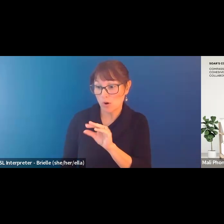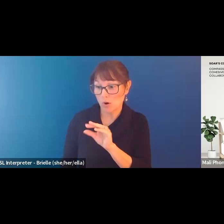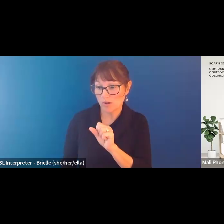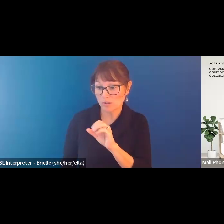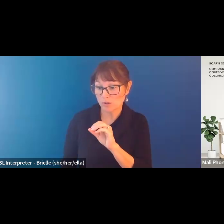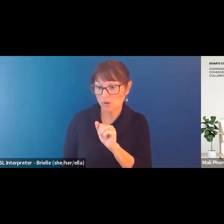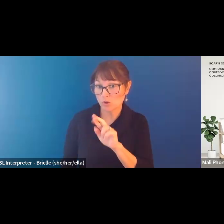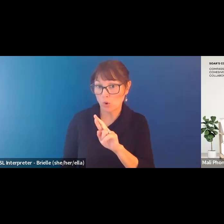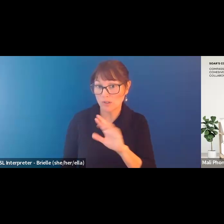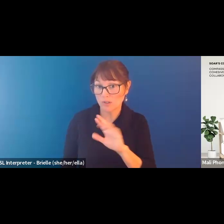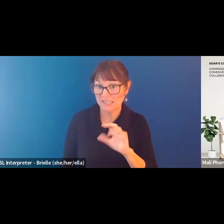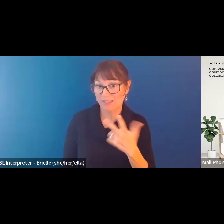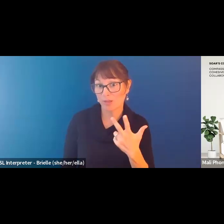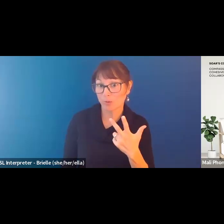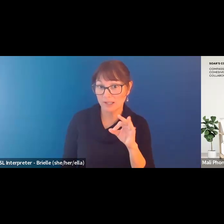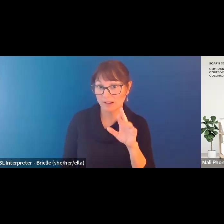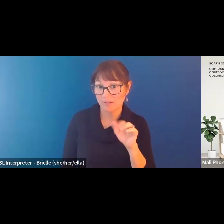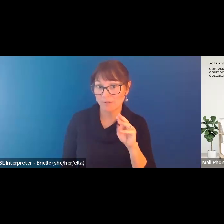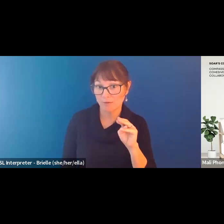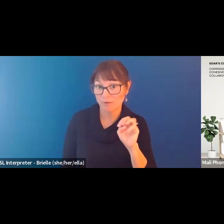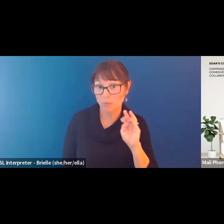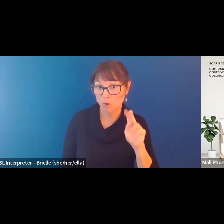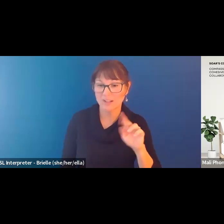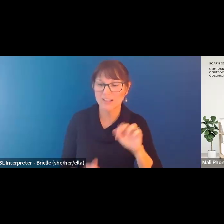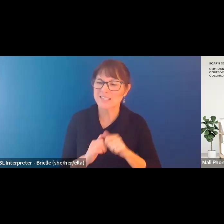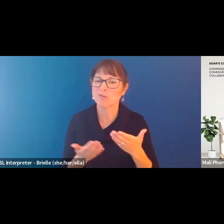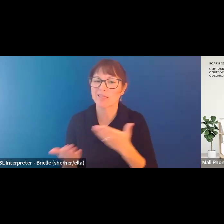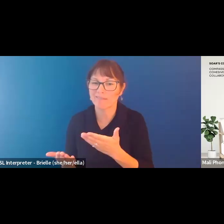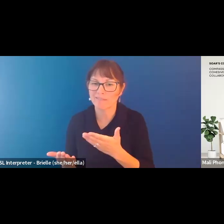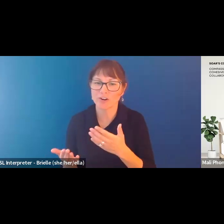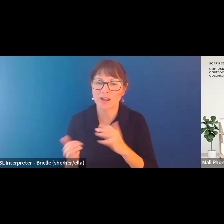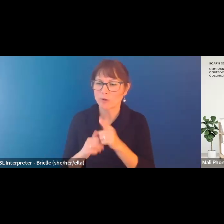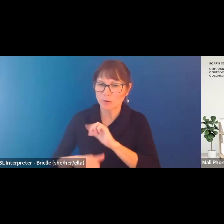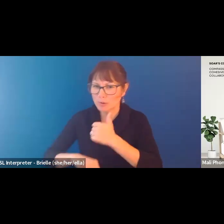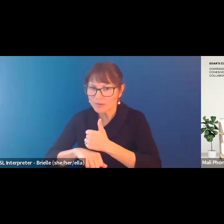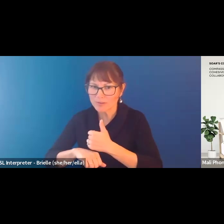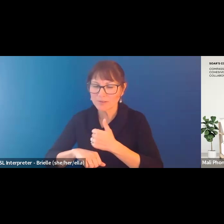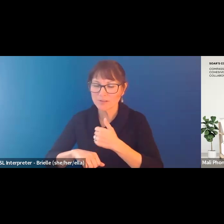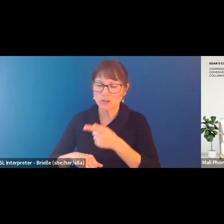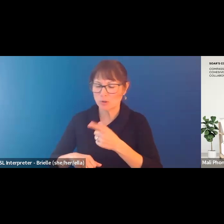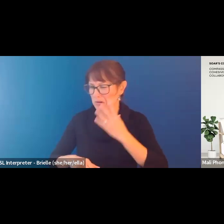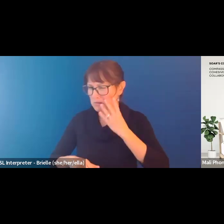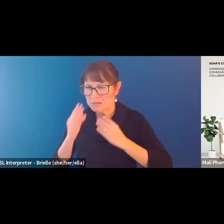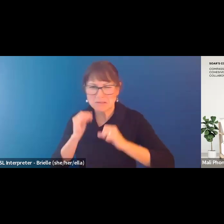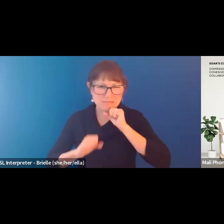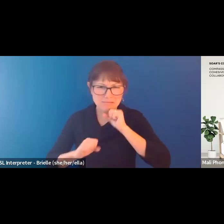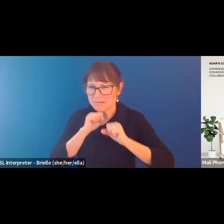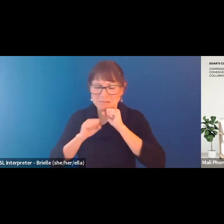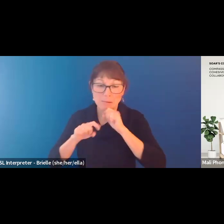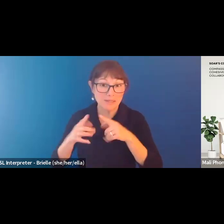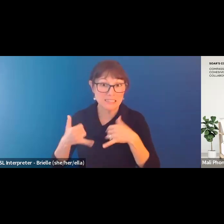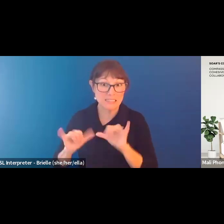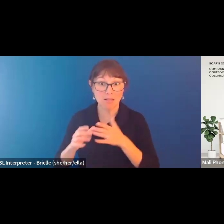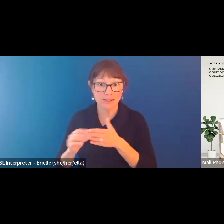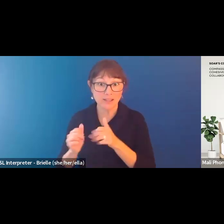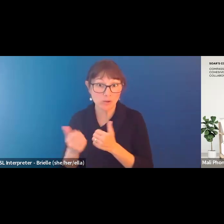deliver it. It's the energy you bring, it's the knowing that you've walked through the fire and still lead with heart and love and compassion.